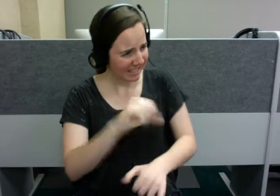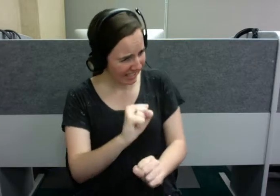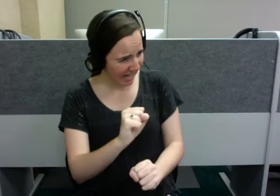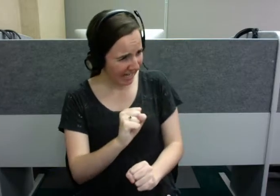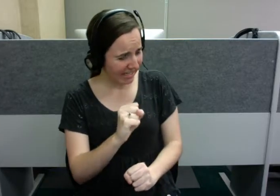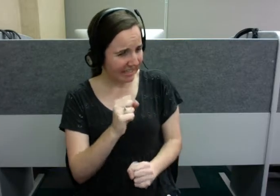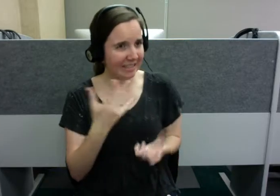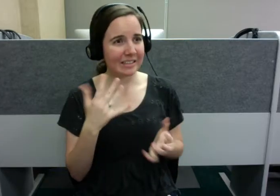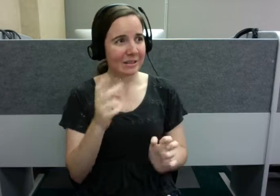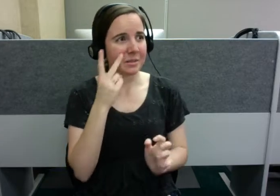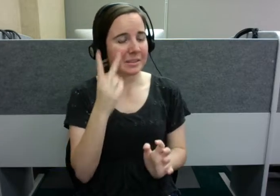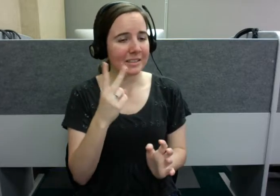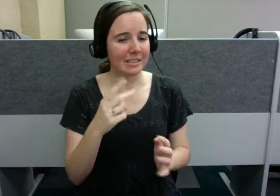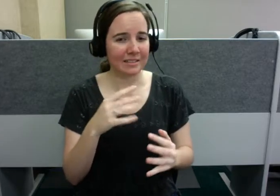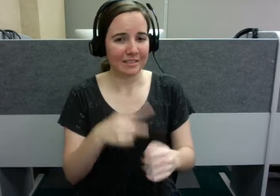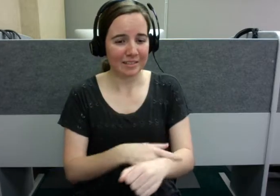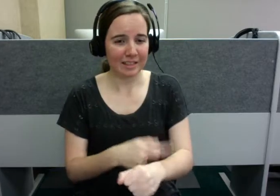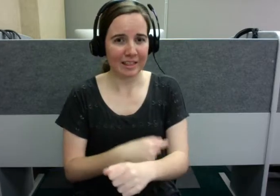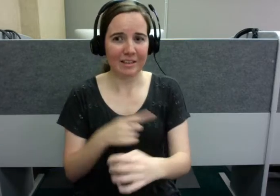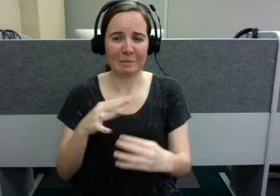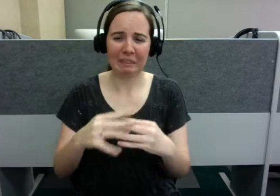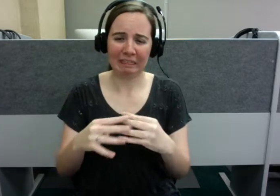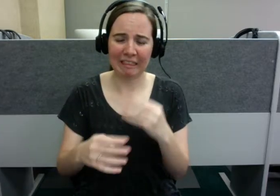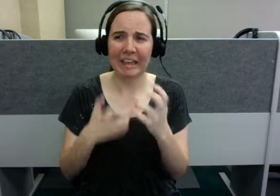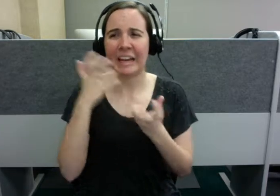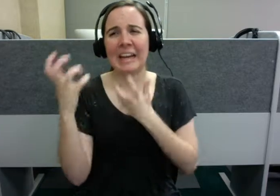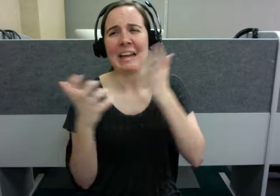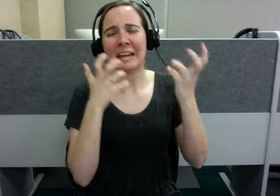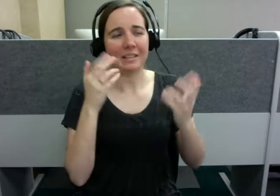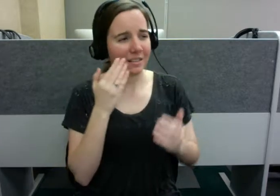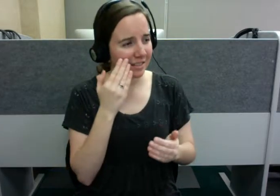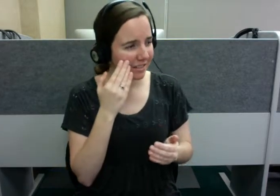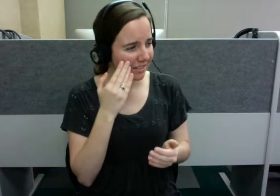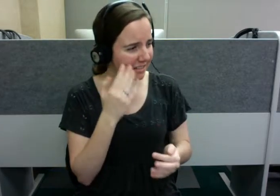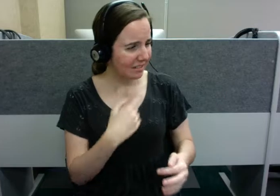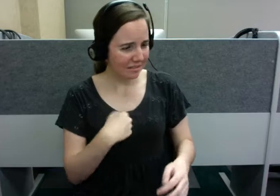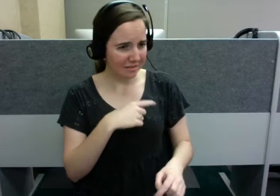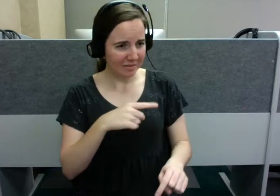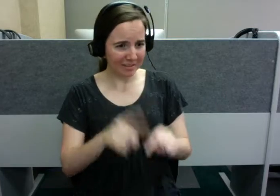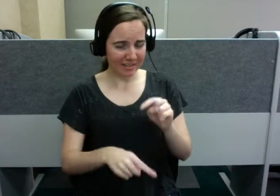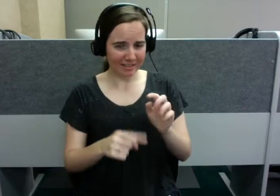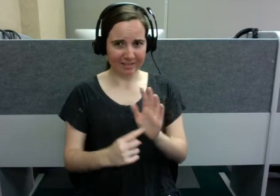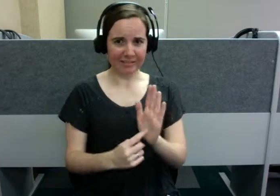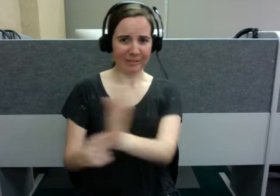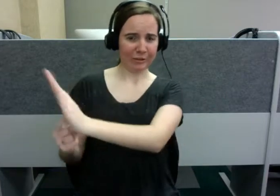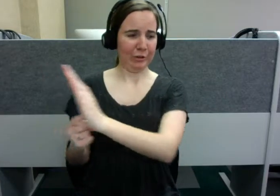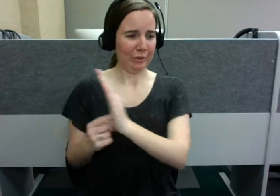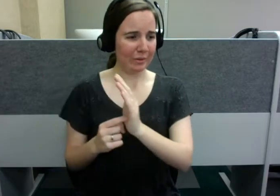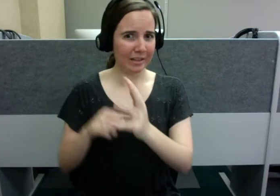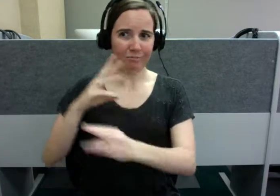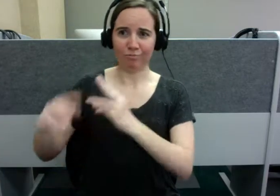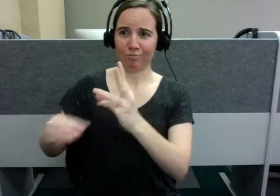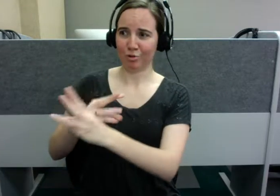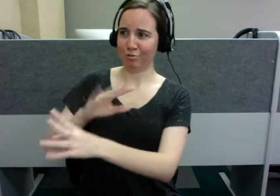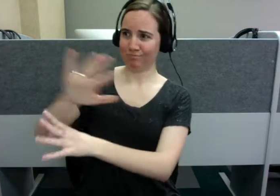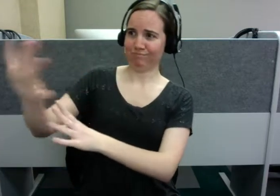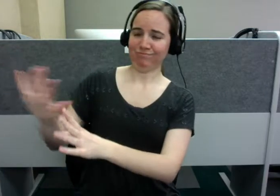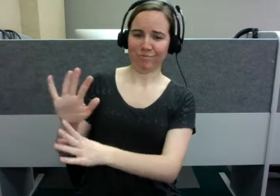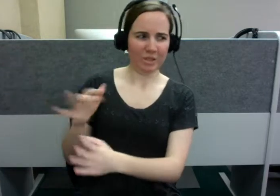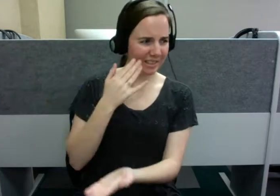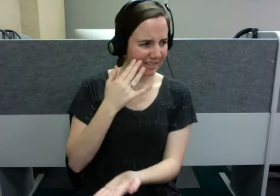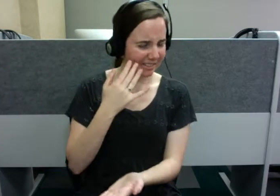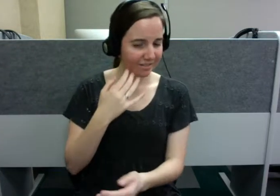make the lambs squeal and bleed. We're on in 5 continents, dude. We're on twice a day on the Discovery. We can't do this. He says, okay. He